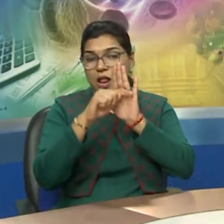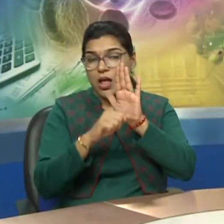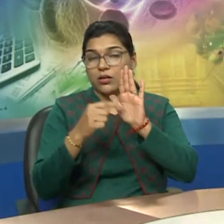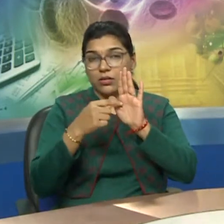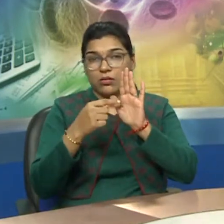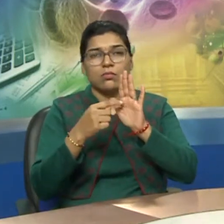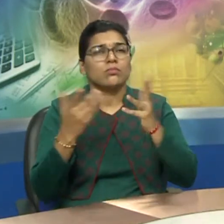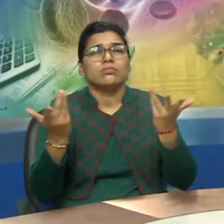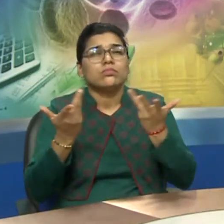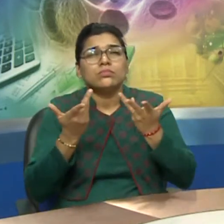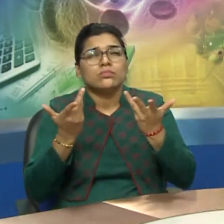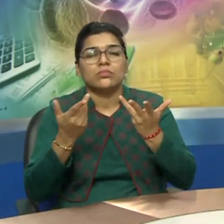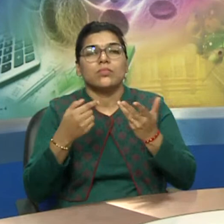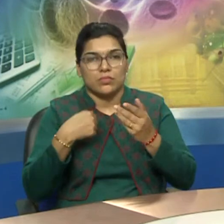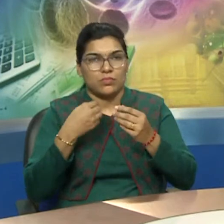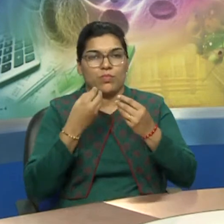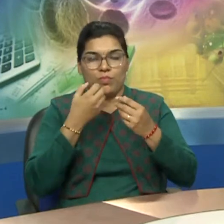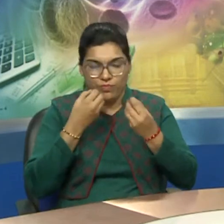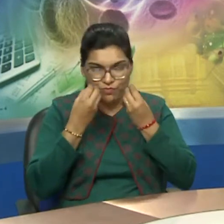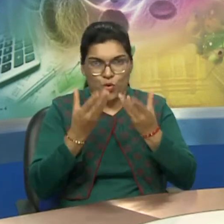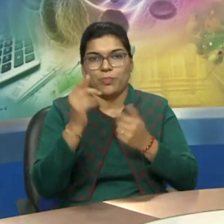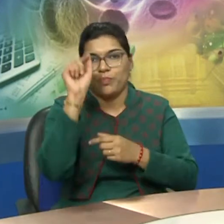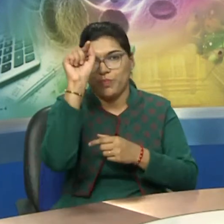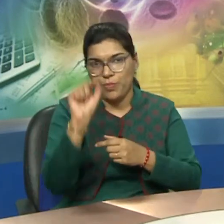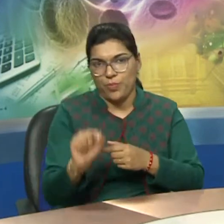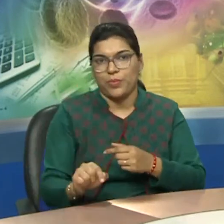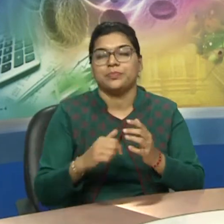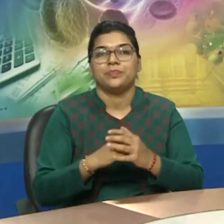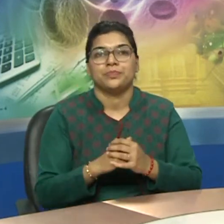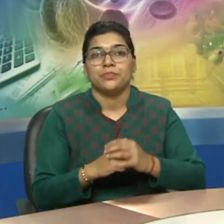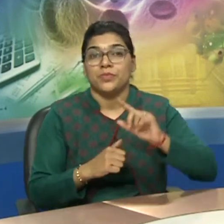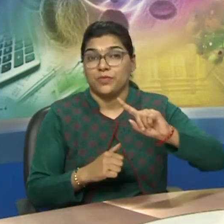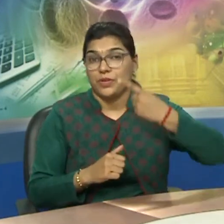Now let us begin with the topic, what are ethics?